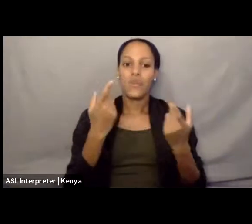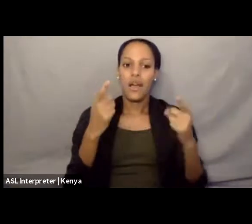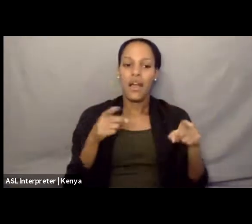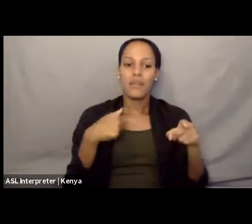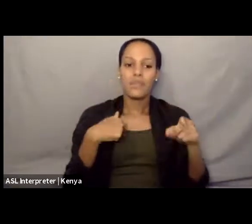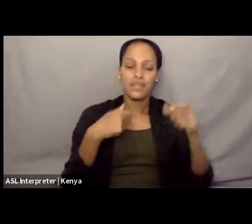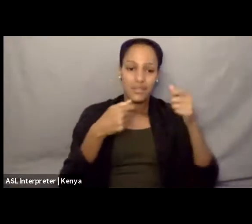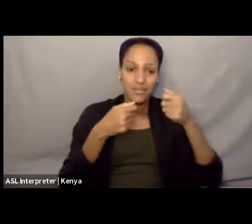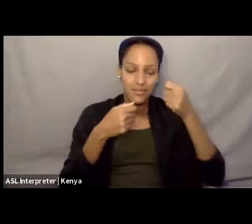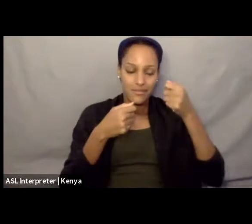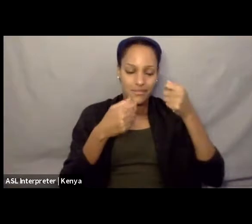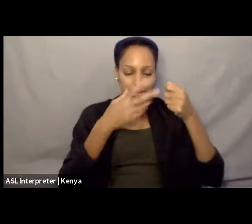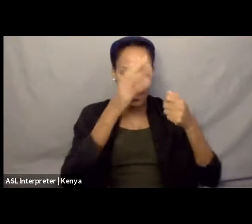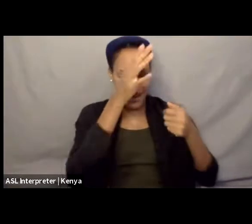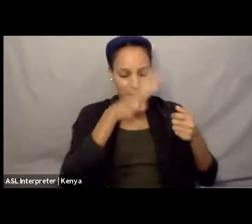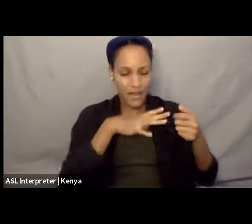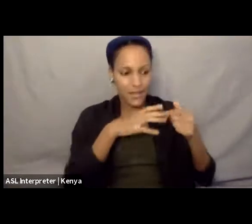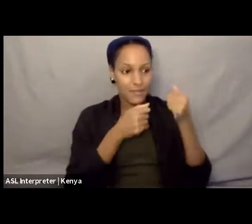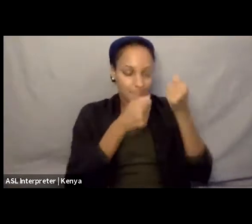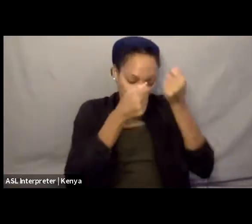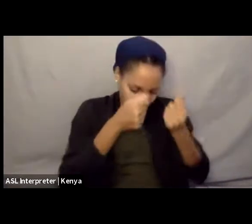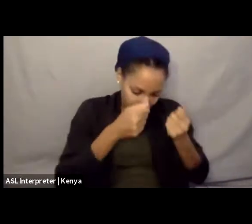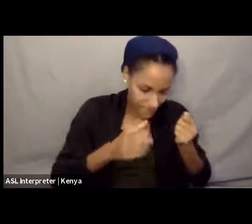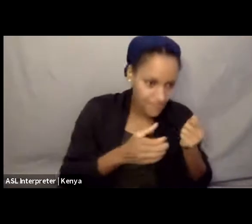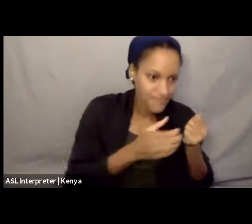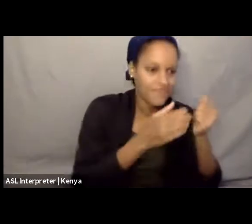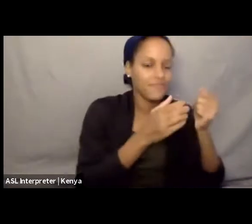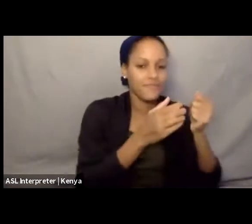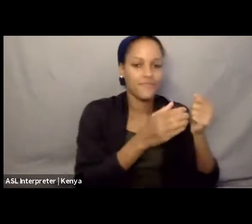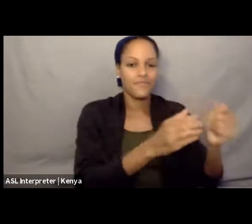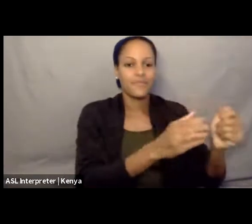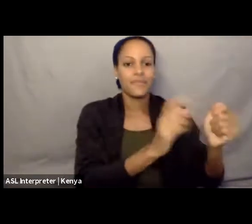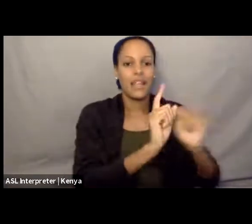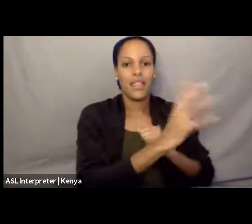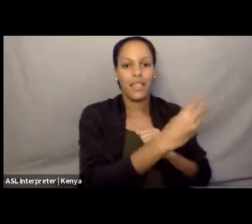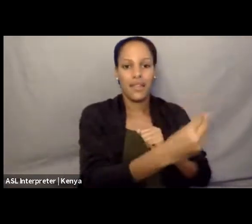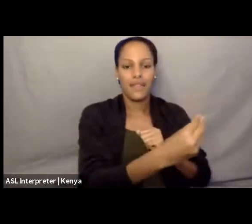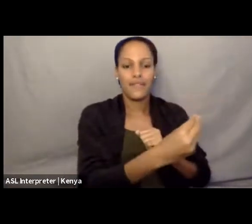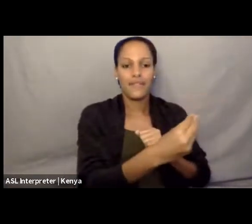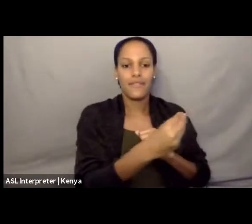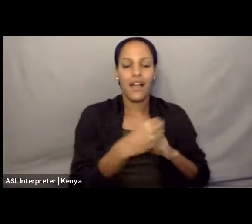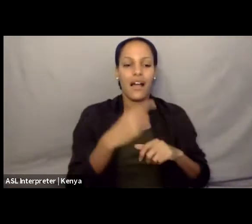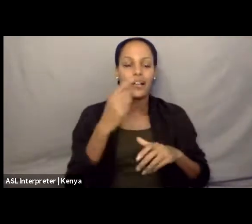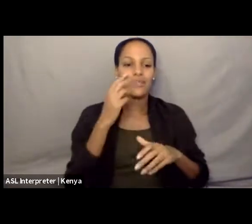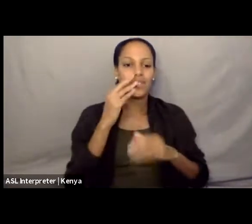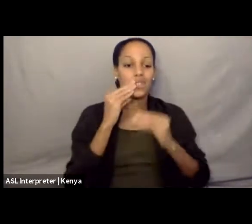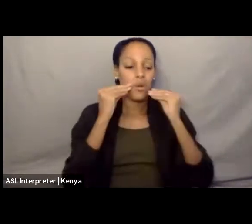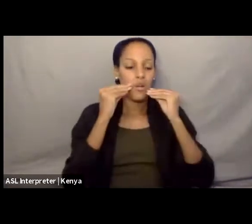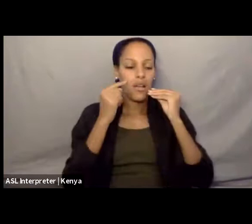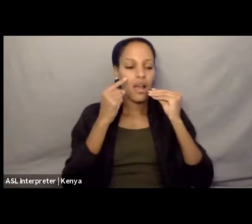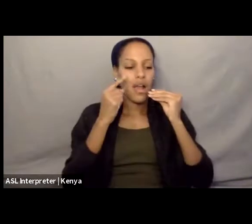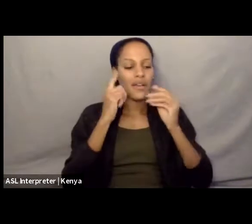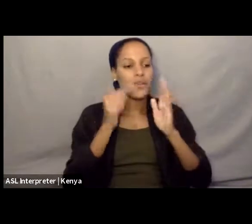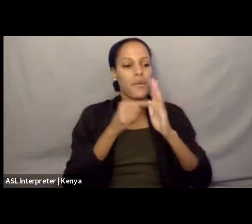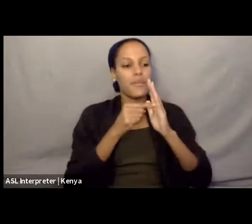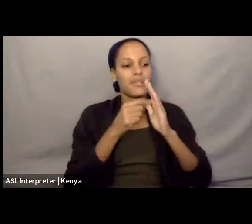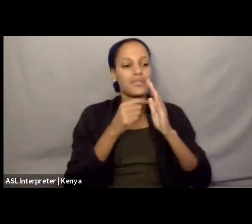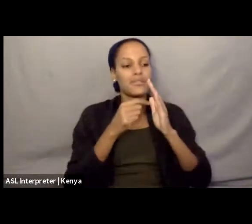umbrella and walked quickly out with a smirk that today I read as a smirk of gentleness, of